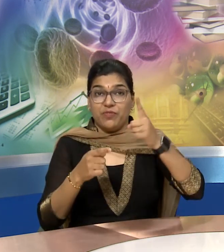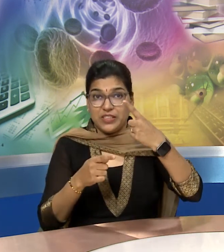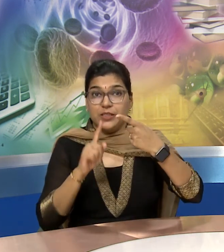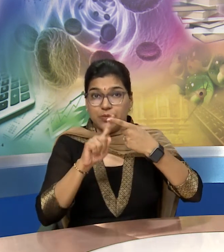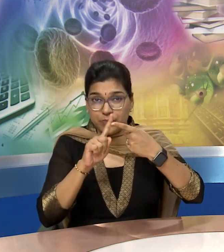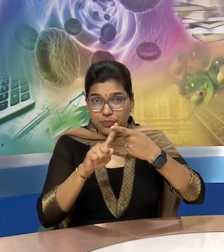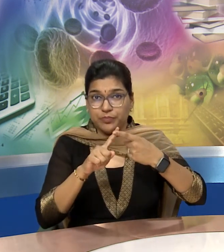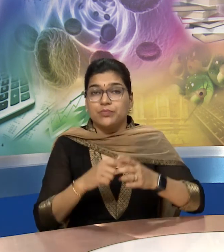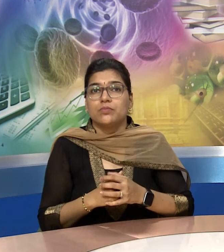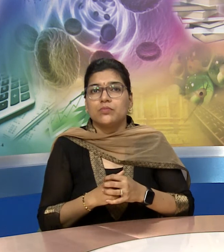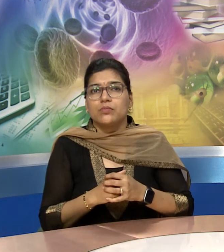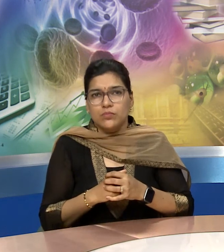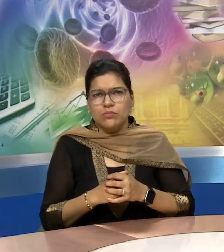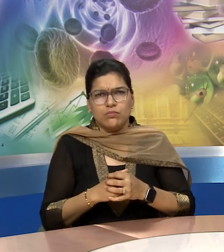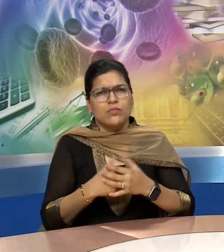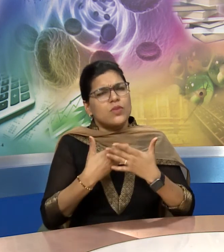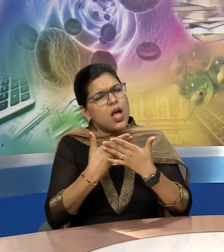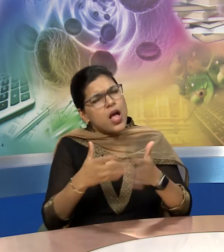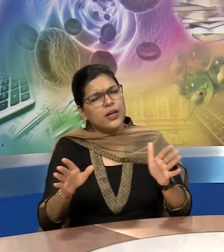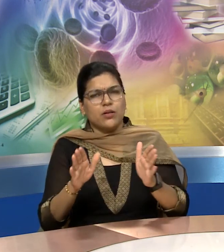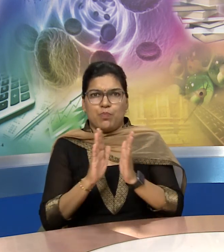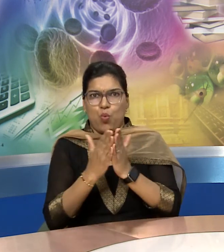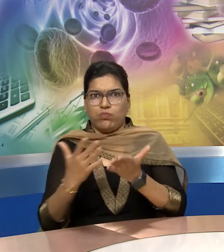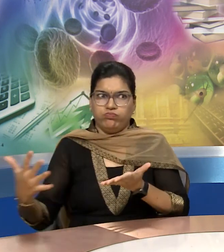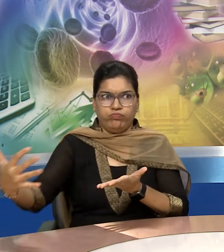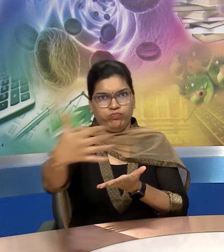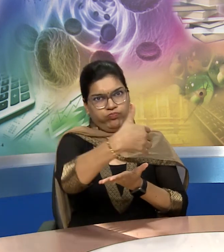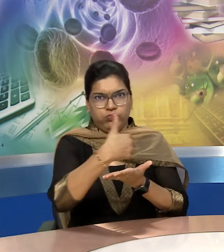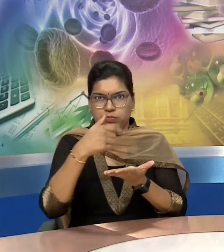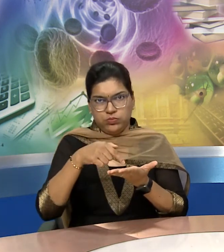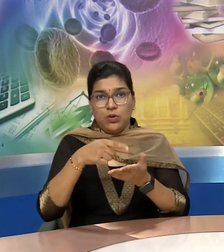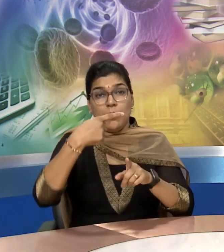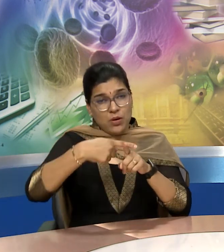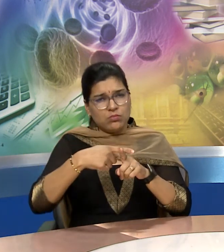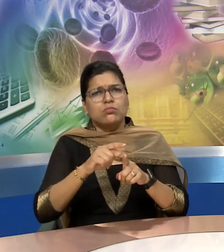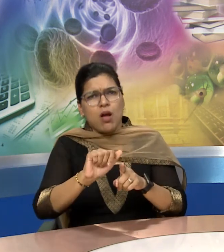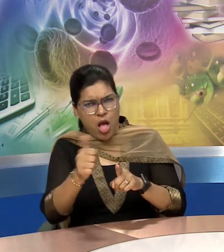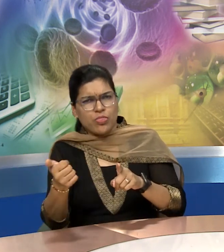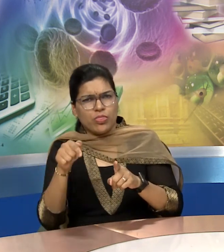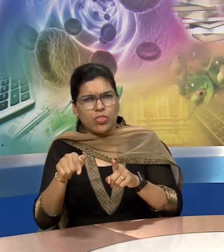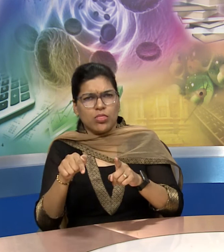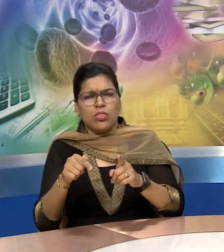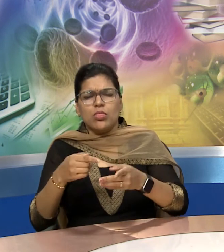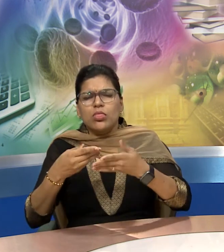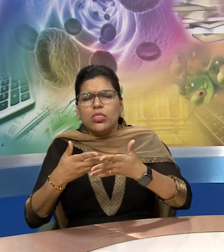here. The first point which we discussed was that library is a collection of